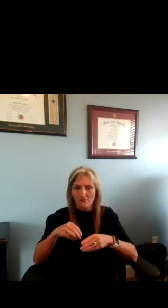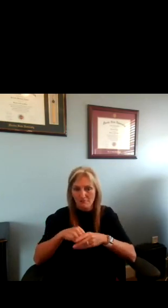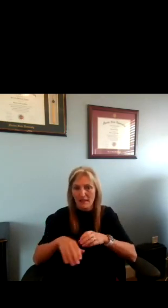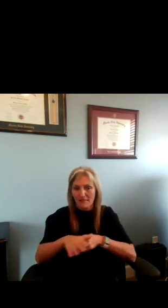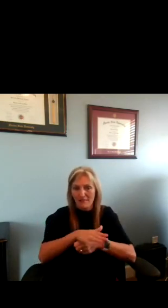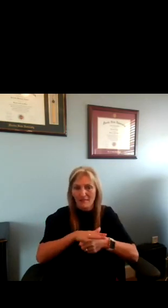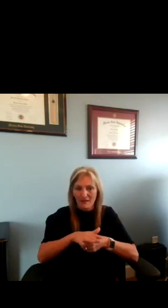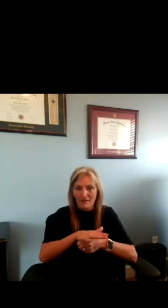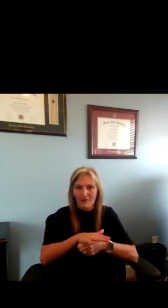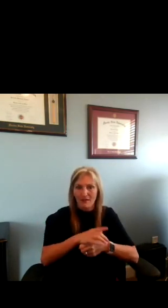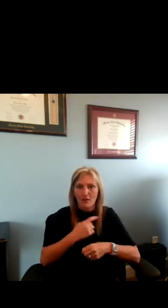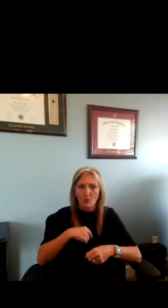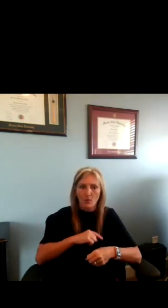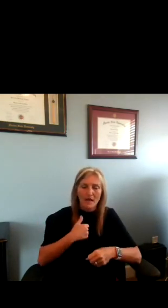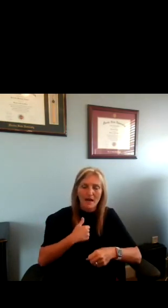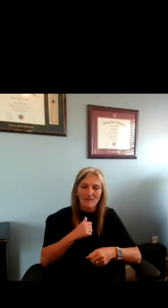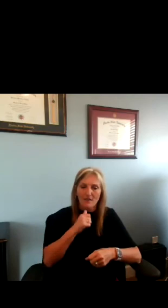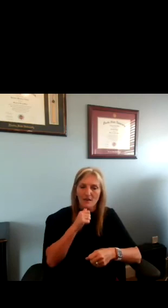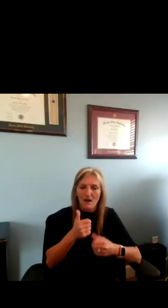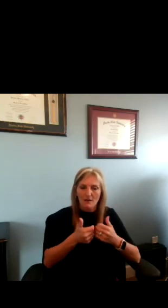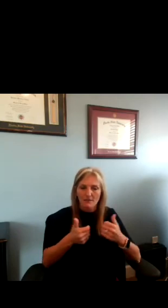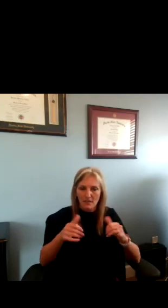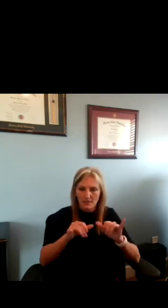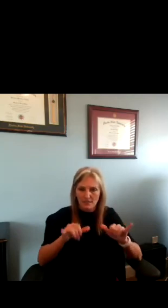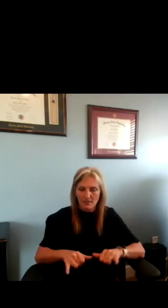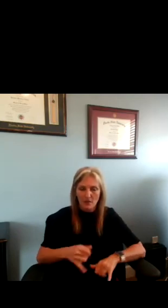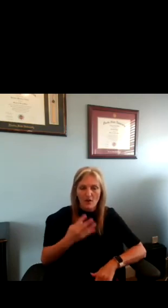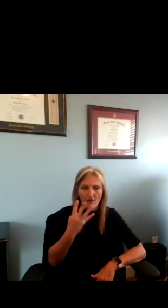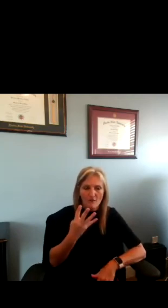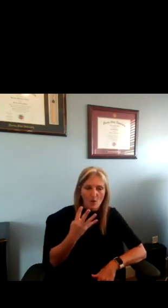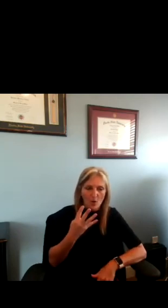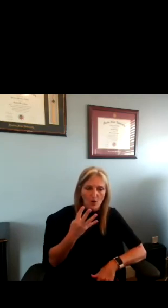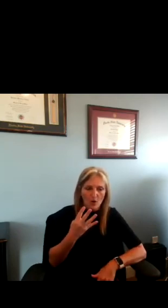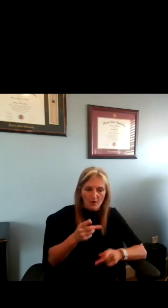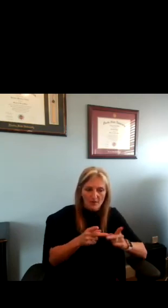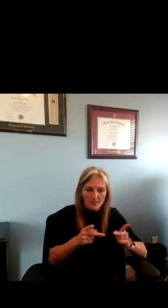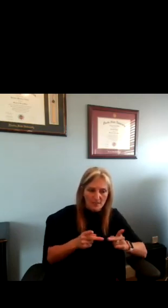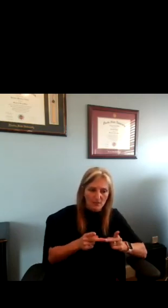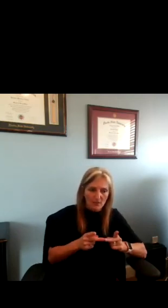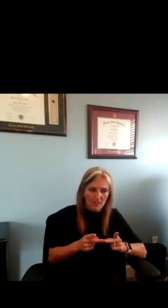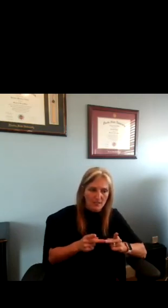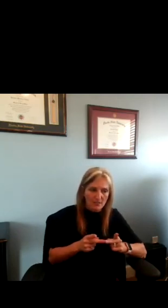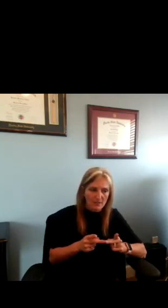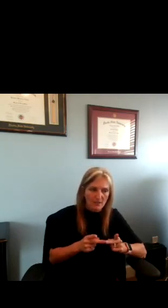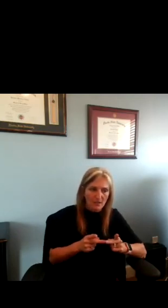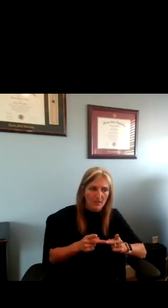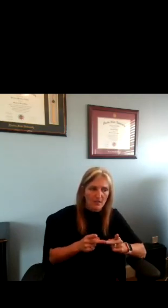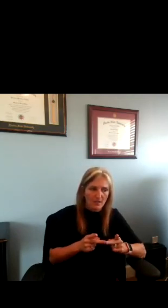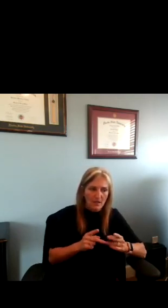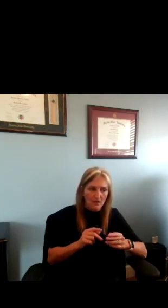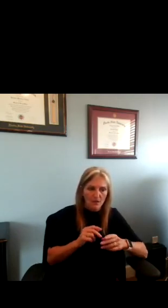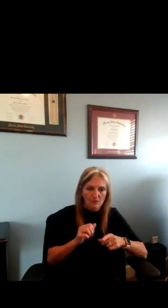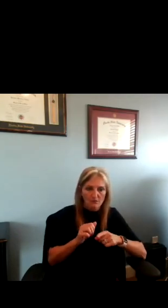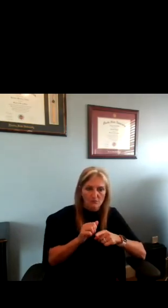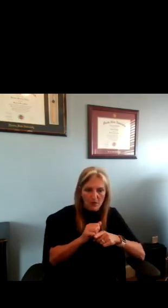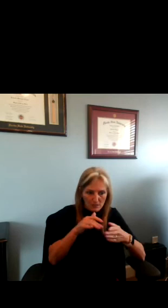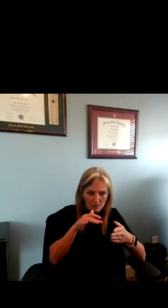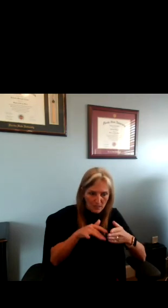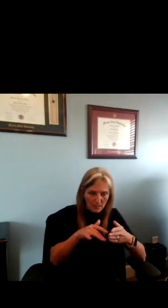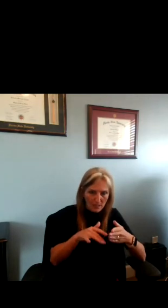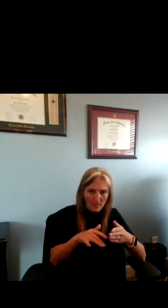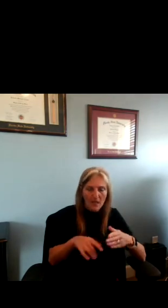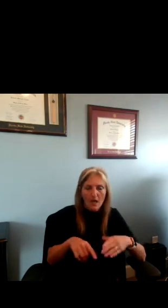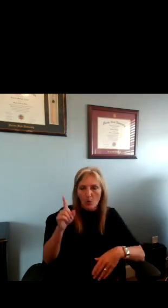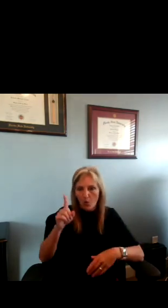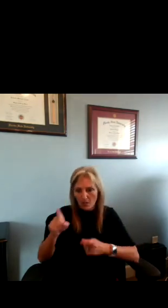and non-unified systems. We have four pilot facilities that are designated as men's facilities and one pilot facility designated for